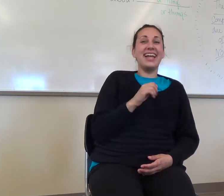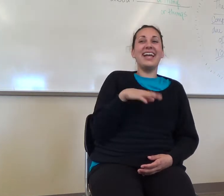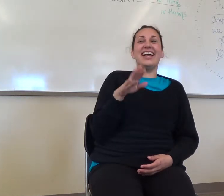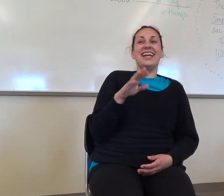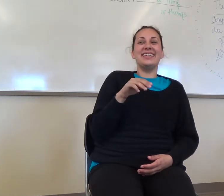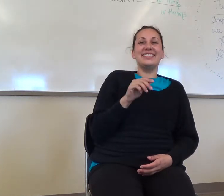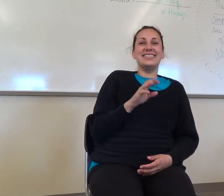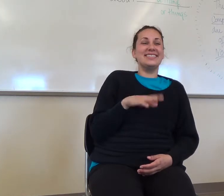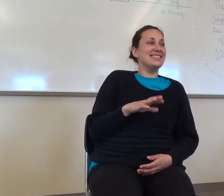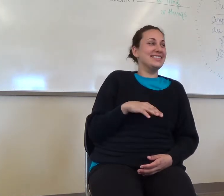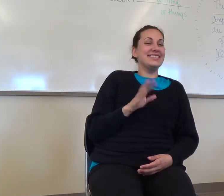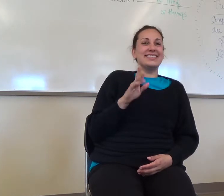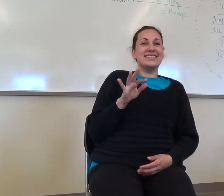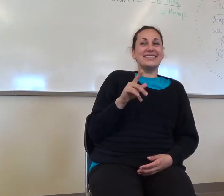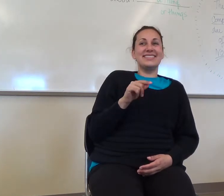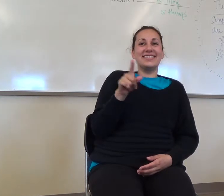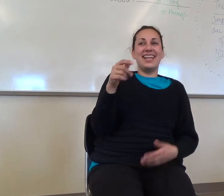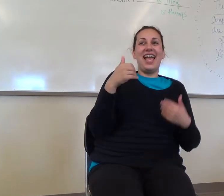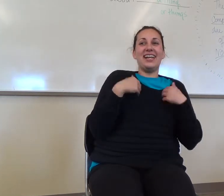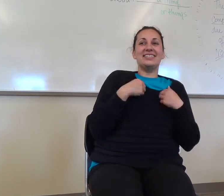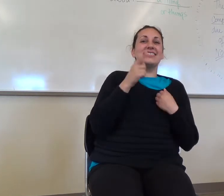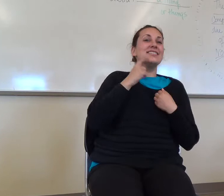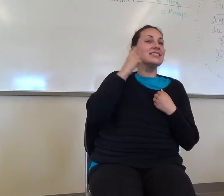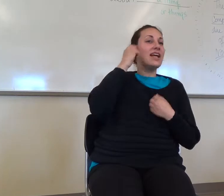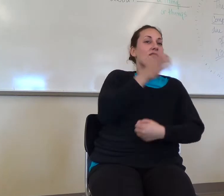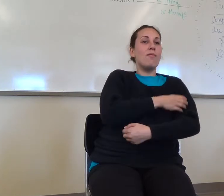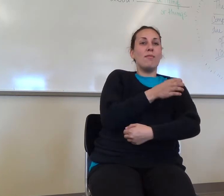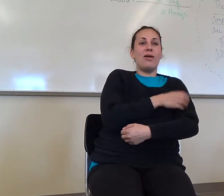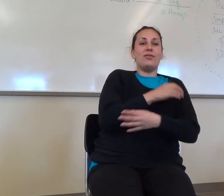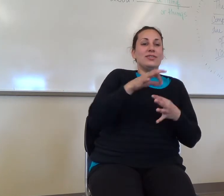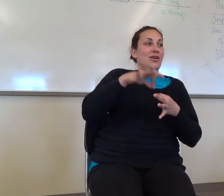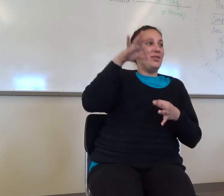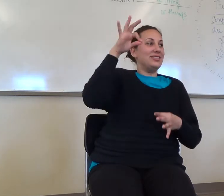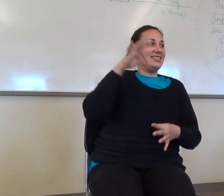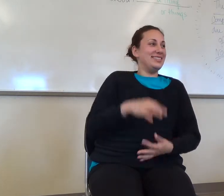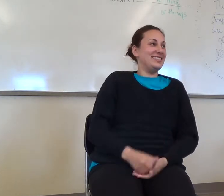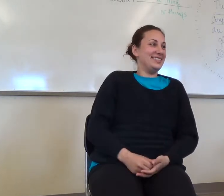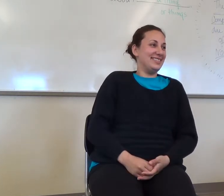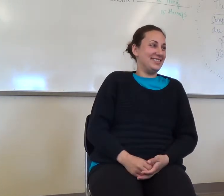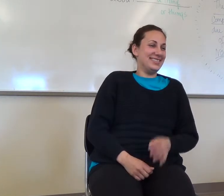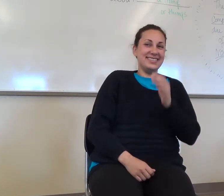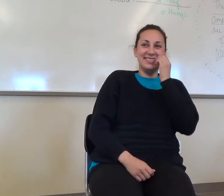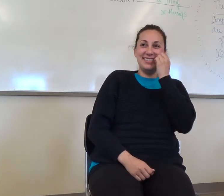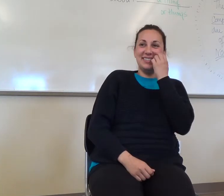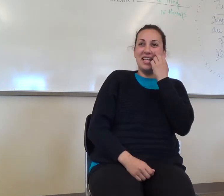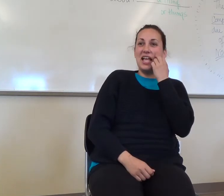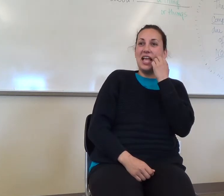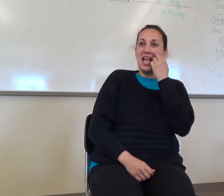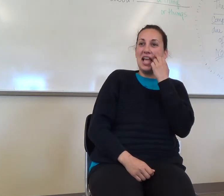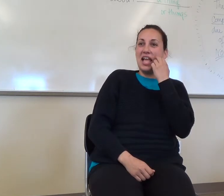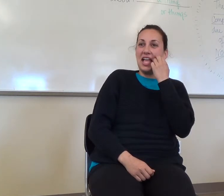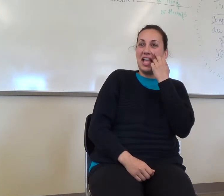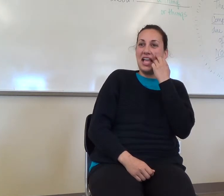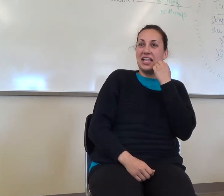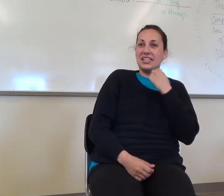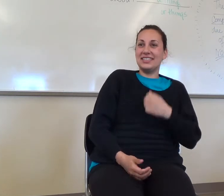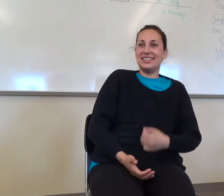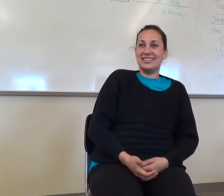it or not. Yeah, don't get hung up on these. And very often I'll say to you, when you write something down here, I'll say, you know